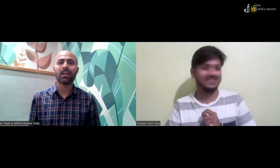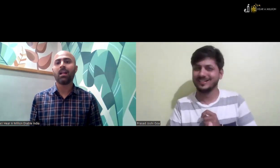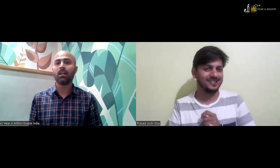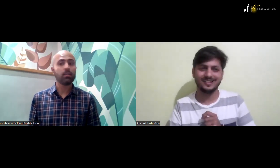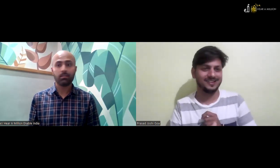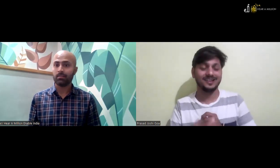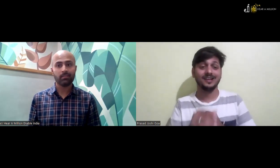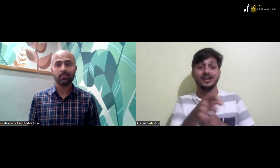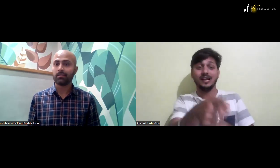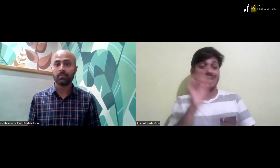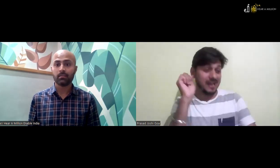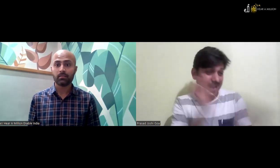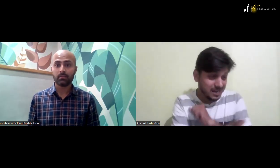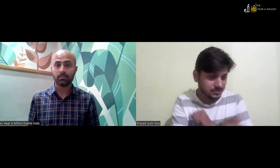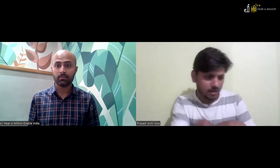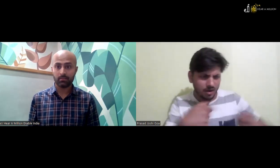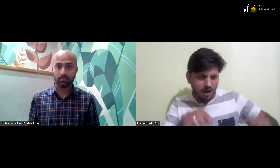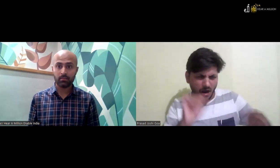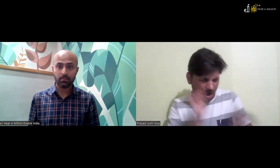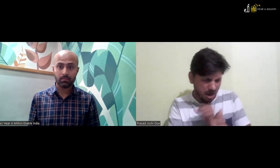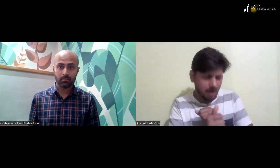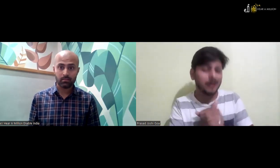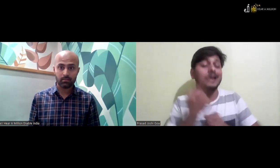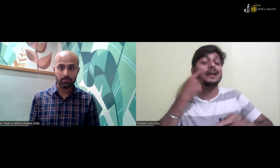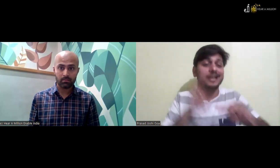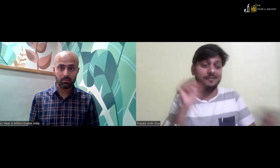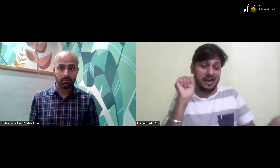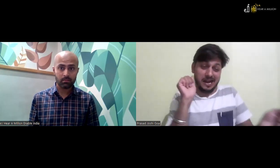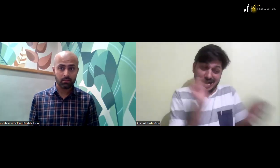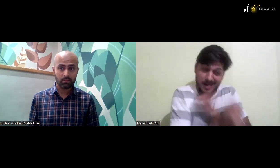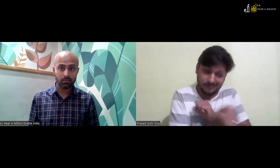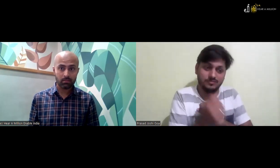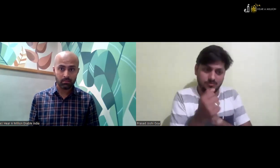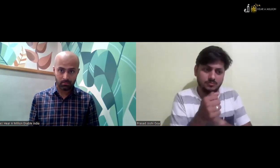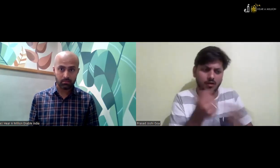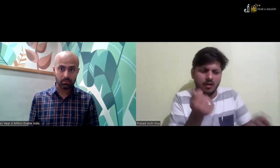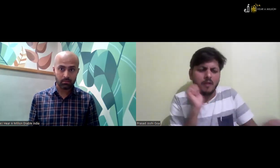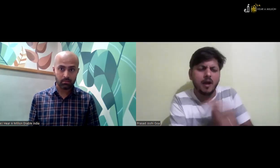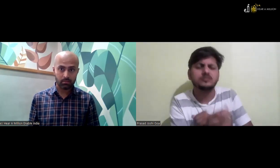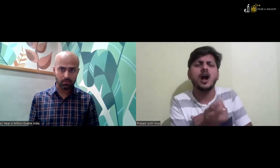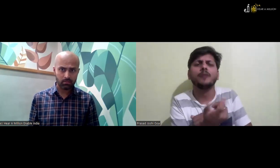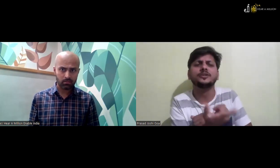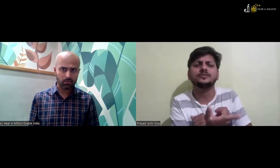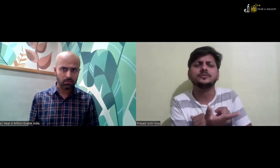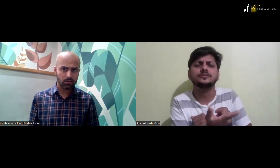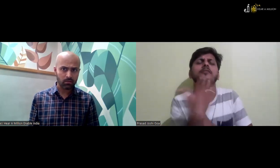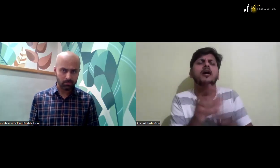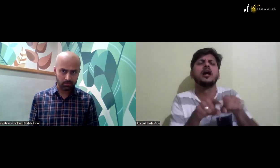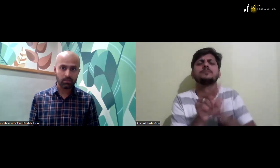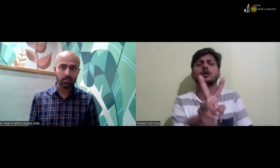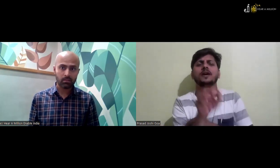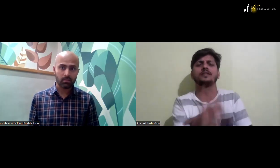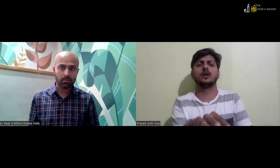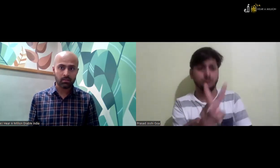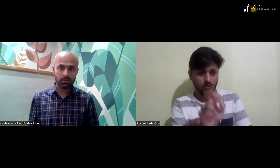insurance. You know, it's not something like you will take it lightly. If you met with an accident, your vehicle, whether it's a bike or the car,